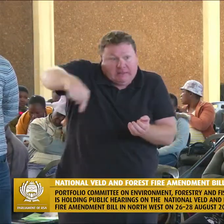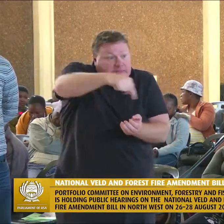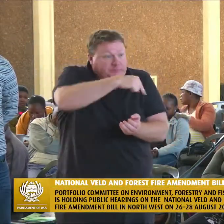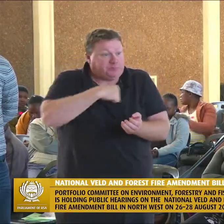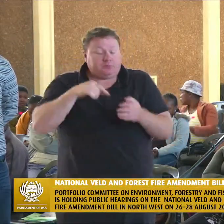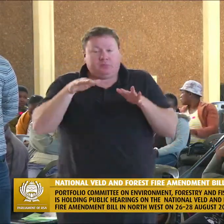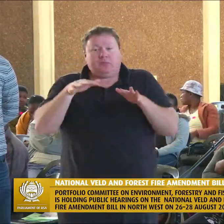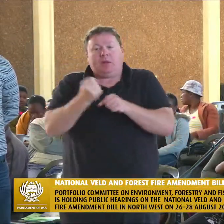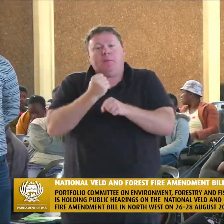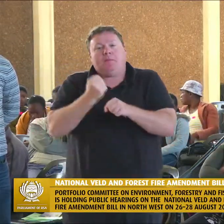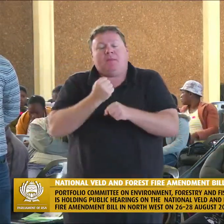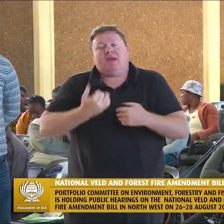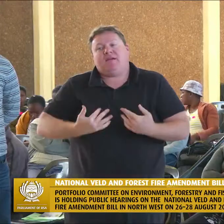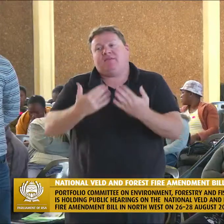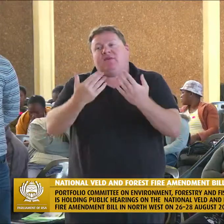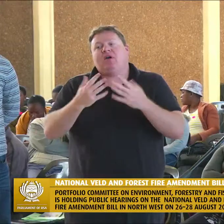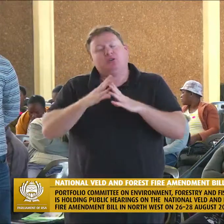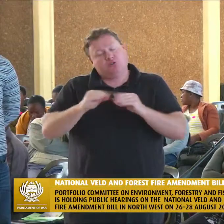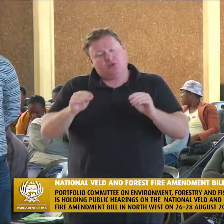fire